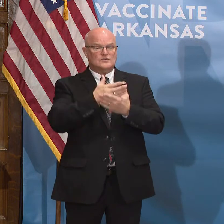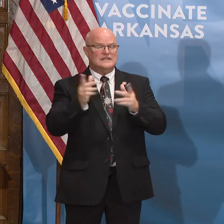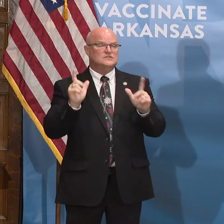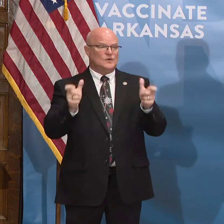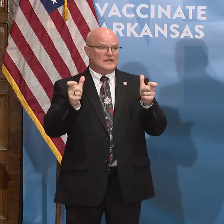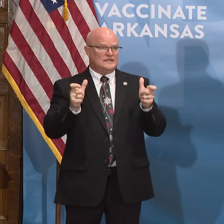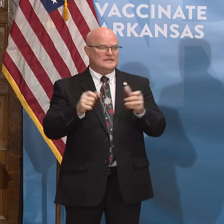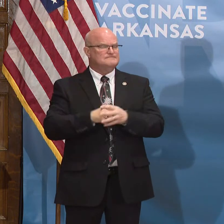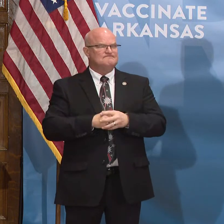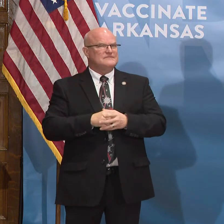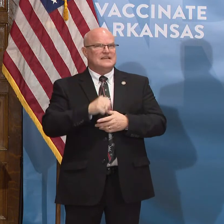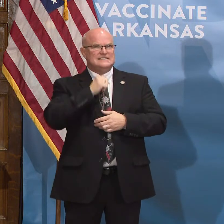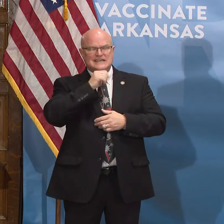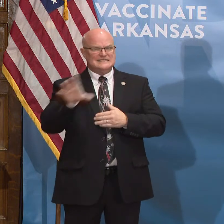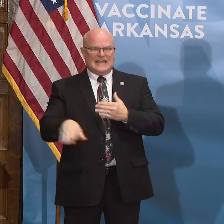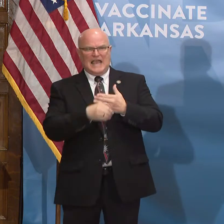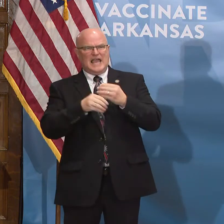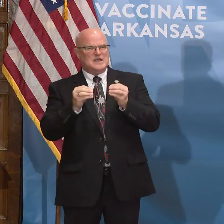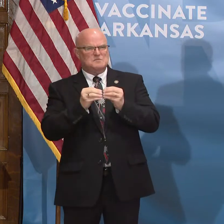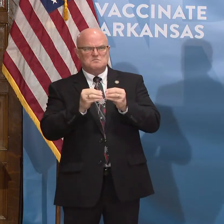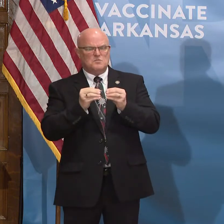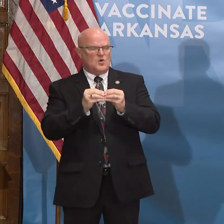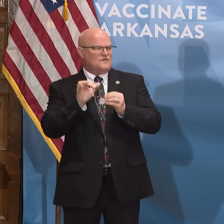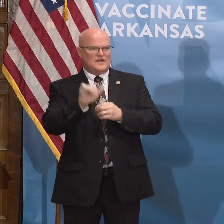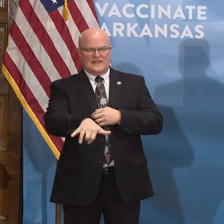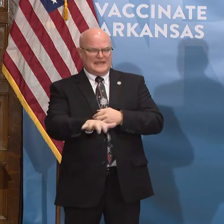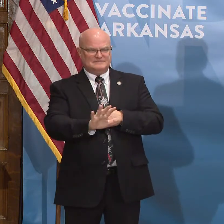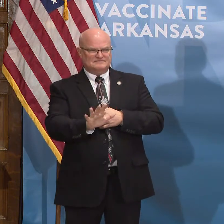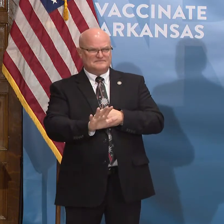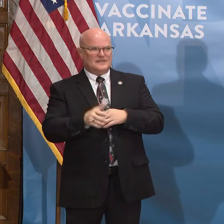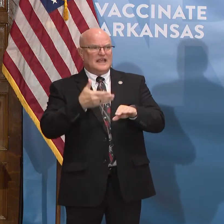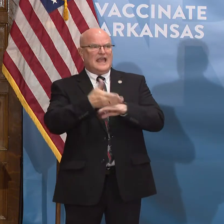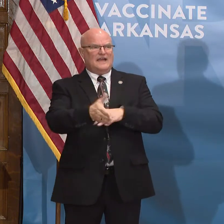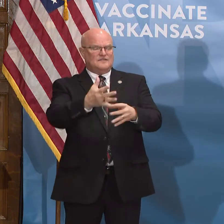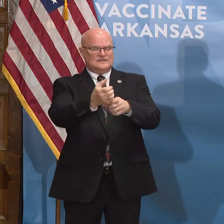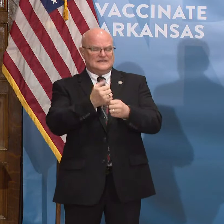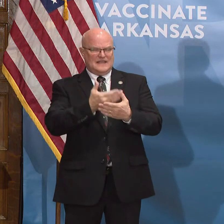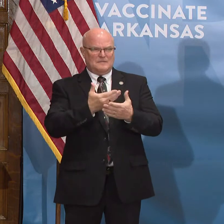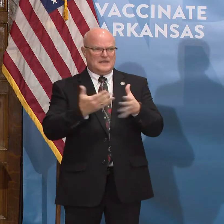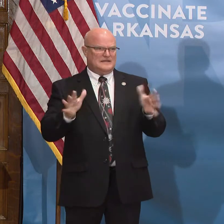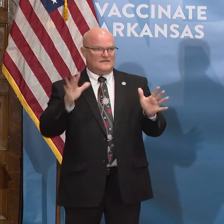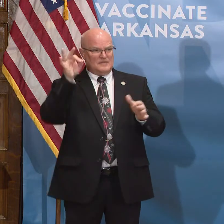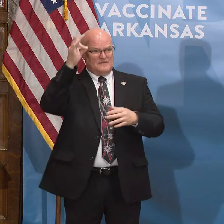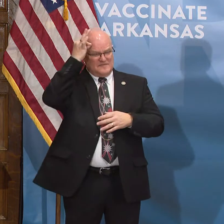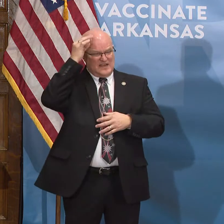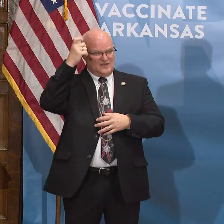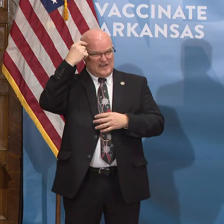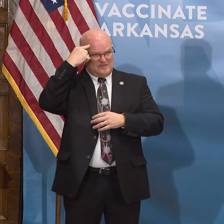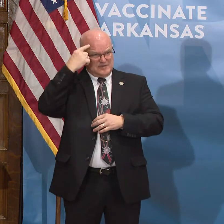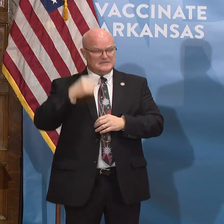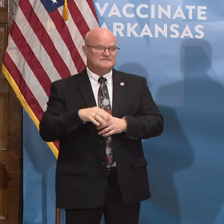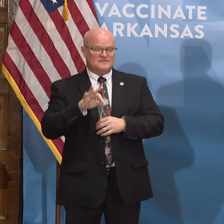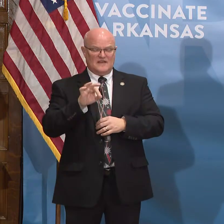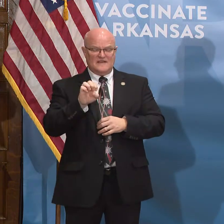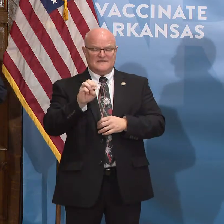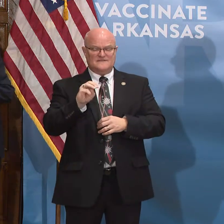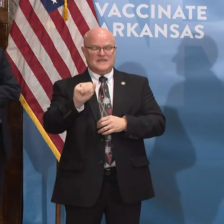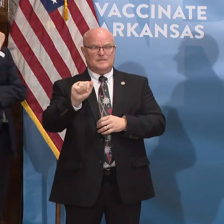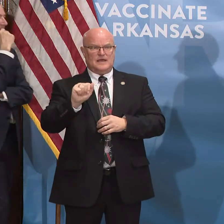So there shouldn't be any need to add anything on to that after they receive that from the federal, from FEMA.